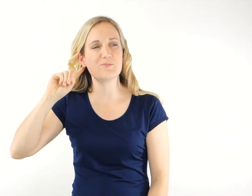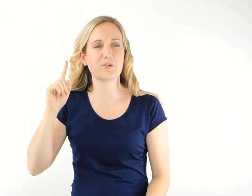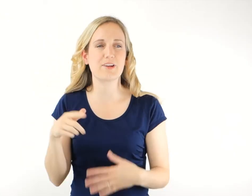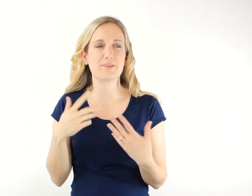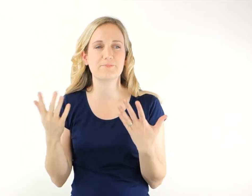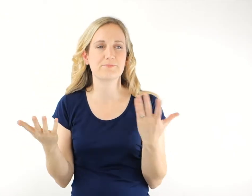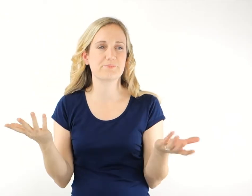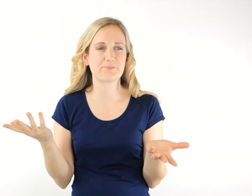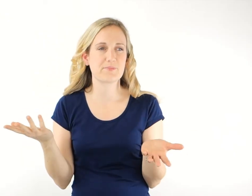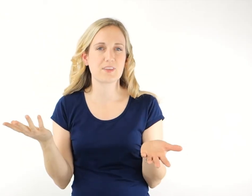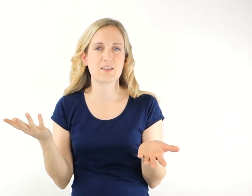more